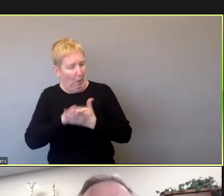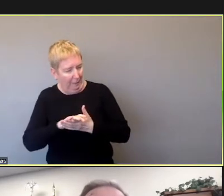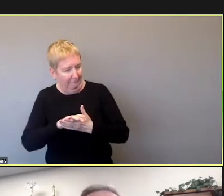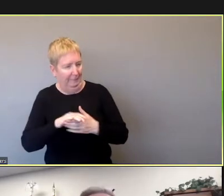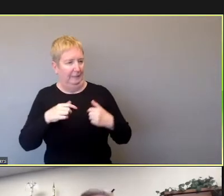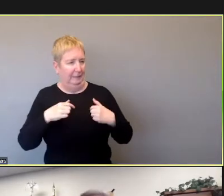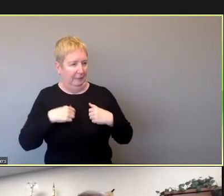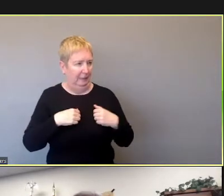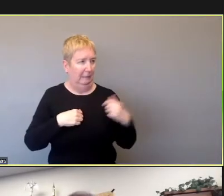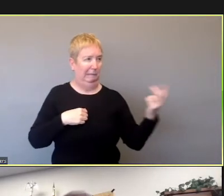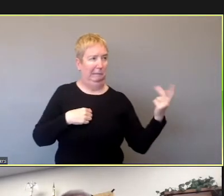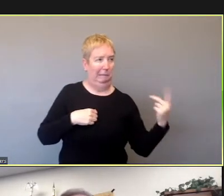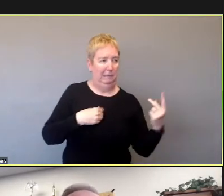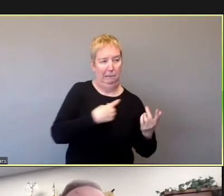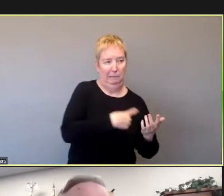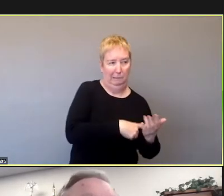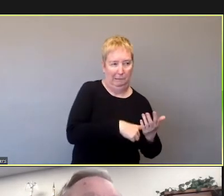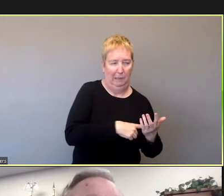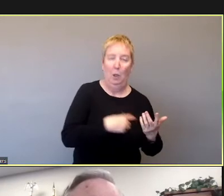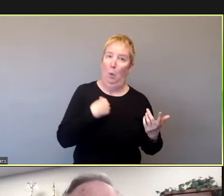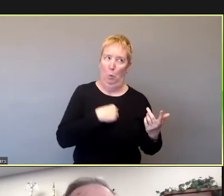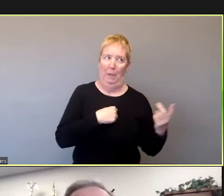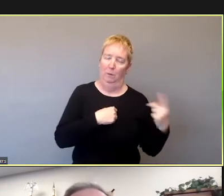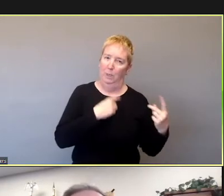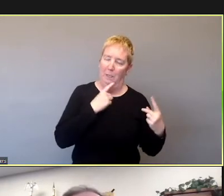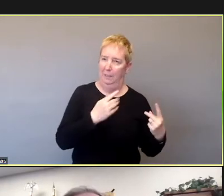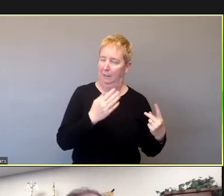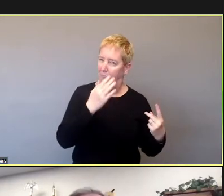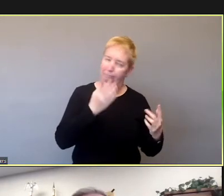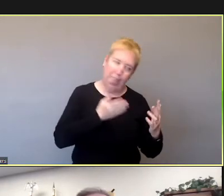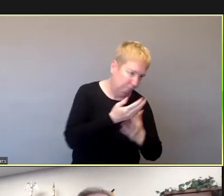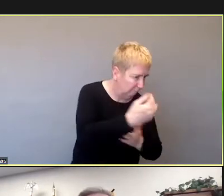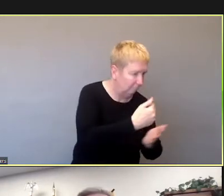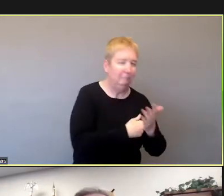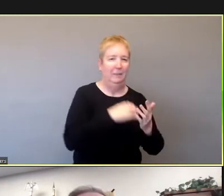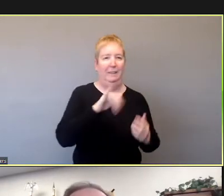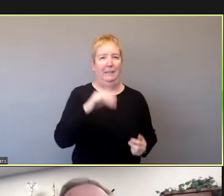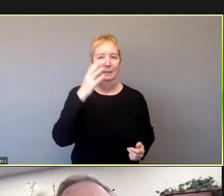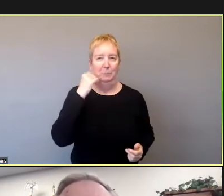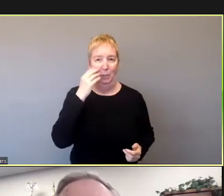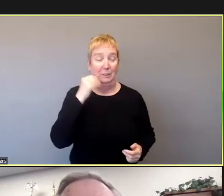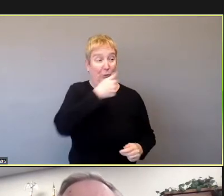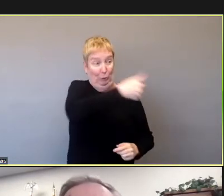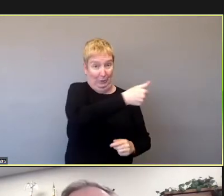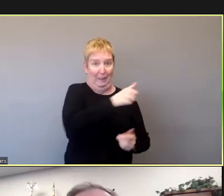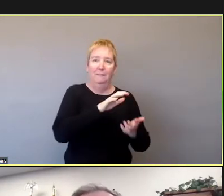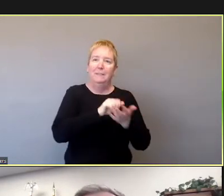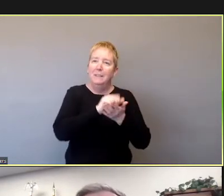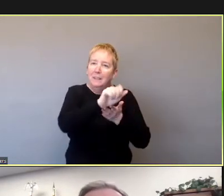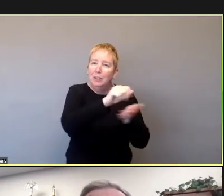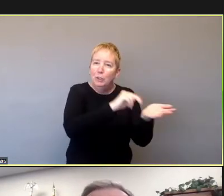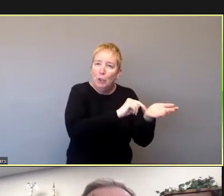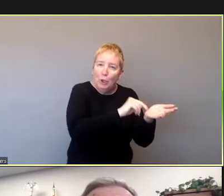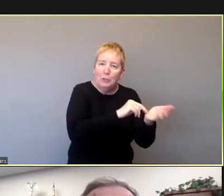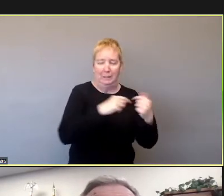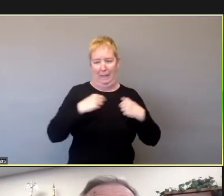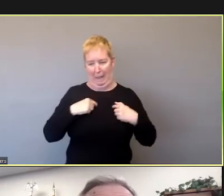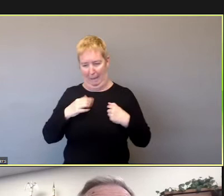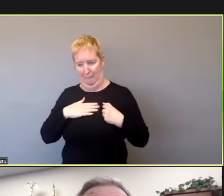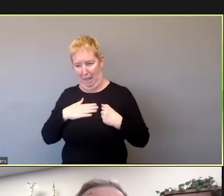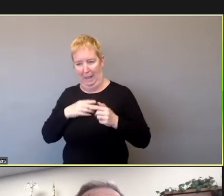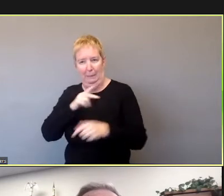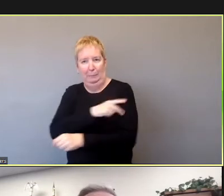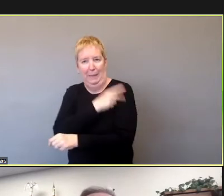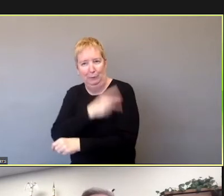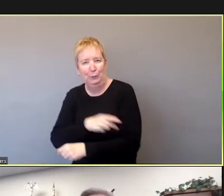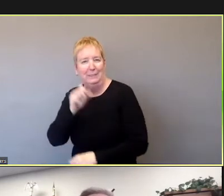covered. As you know, she's an oncology nurse and runs an oncology program in Albuquerque, and I'm a geriatrician. The other really, really high